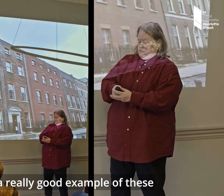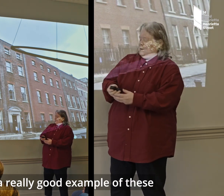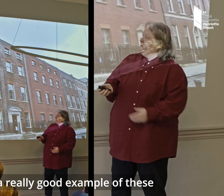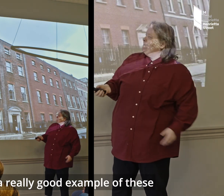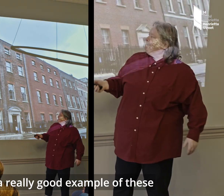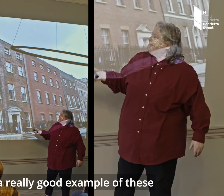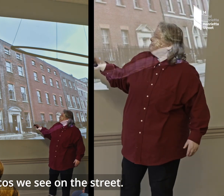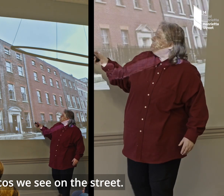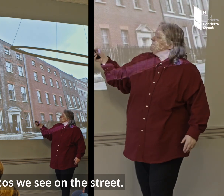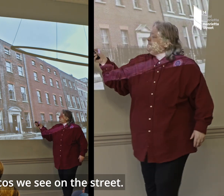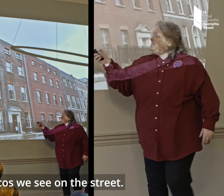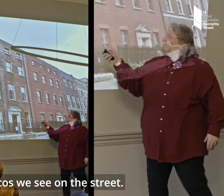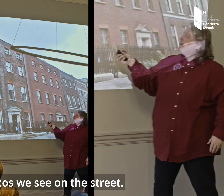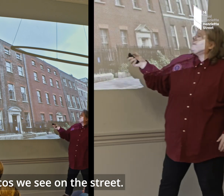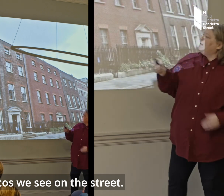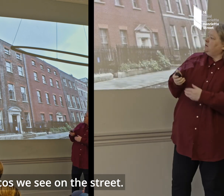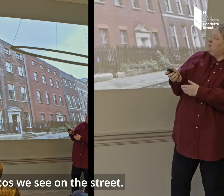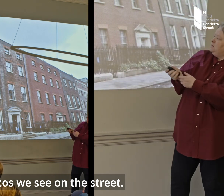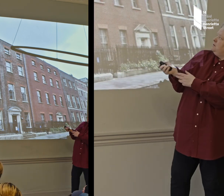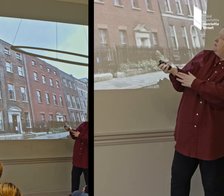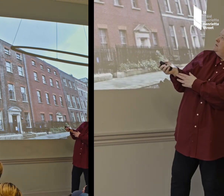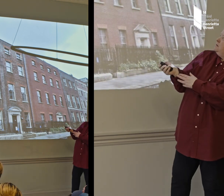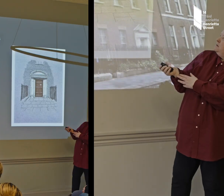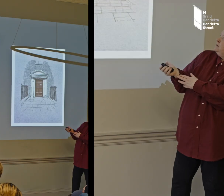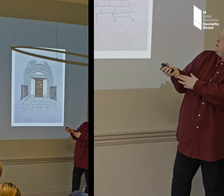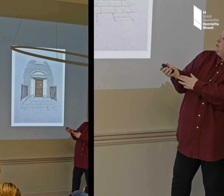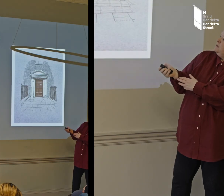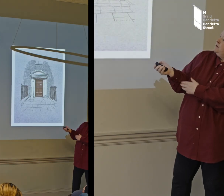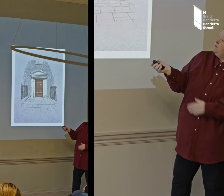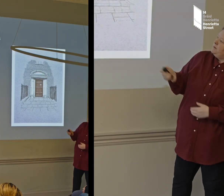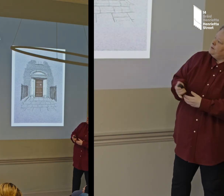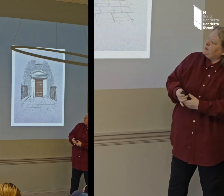a really good example of these porticos we see on the street.